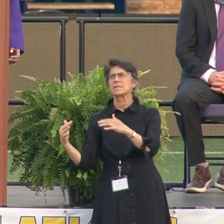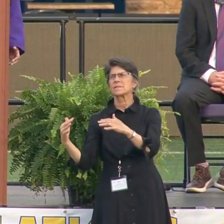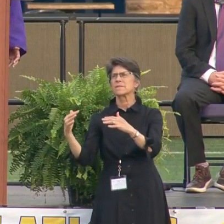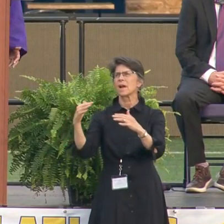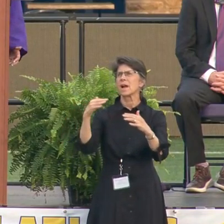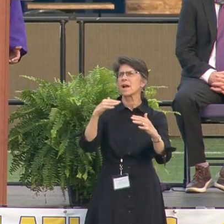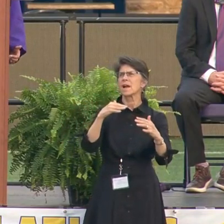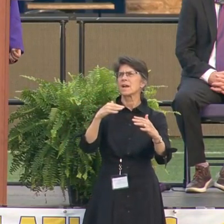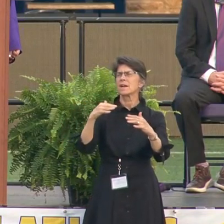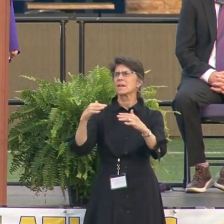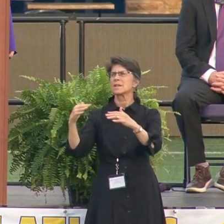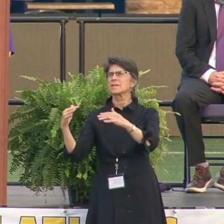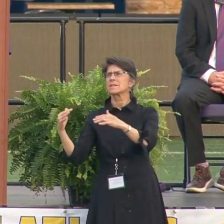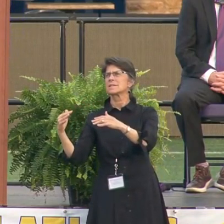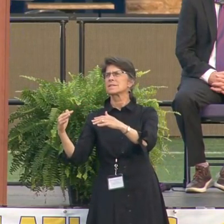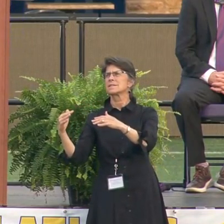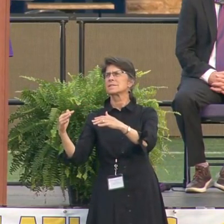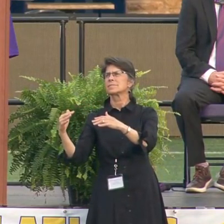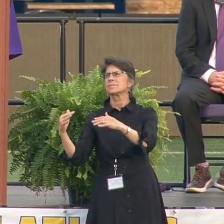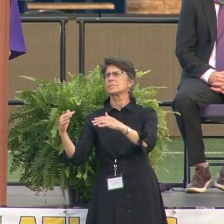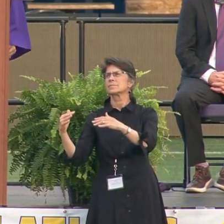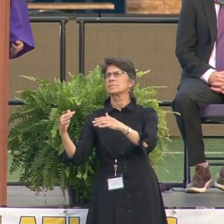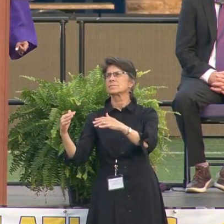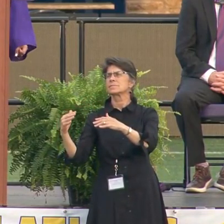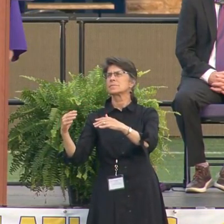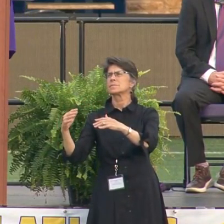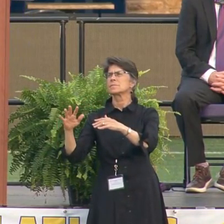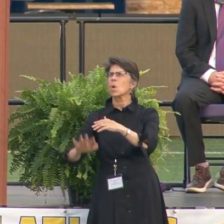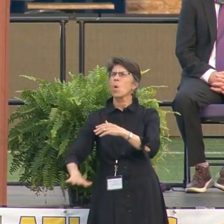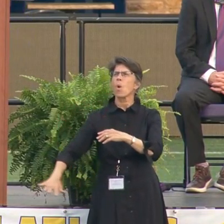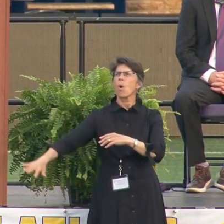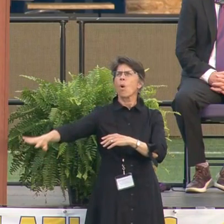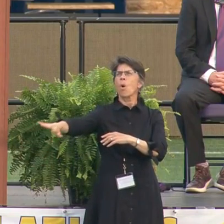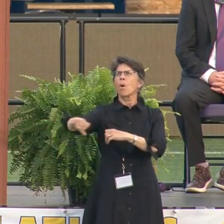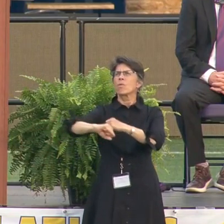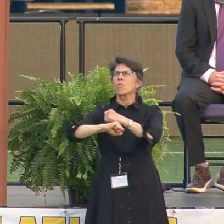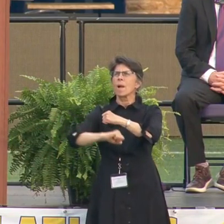perilous fight o'er the